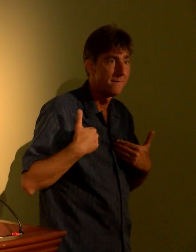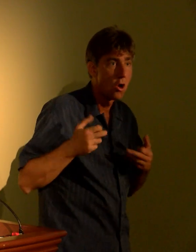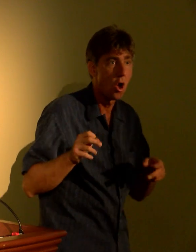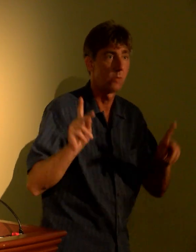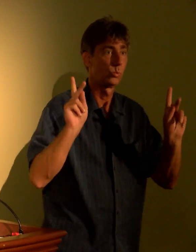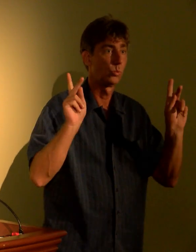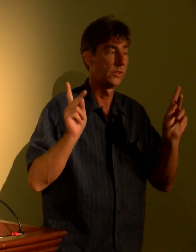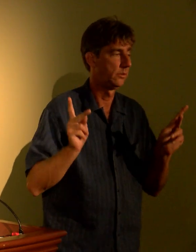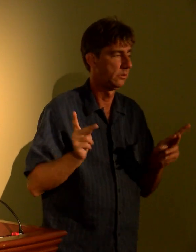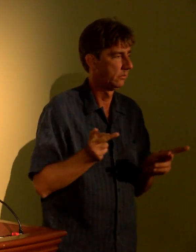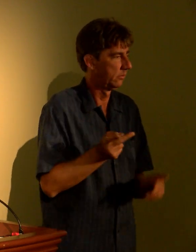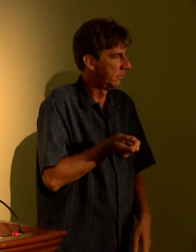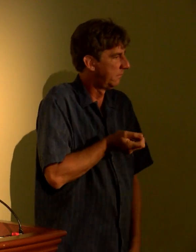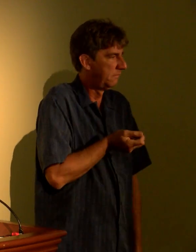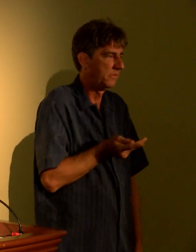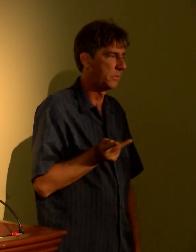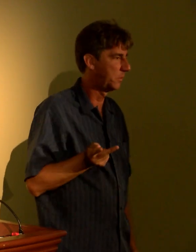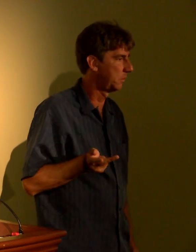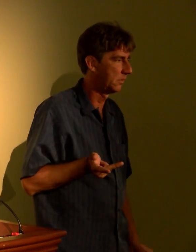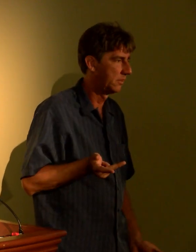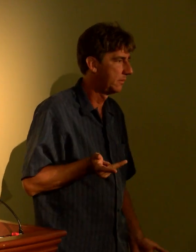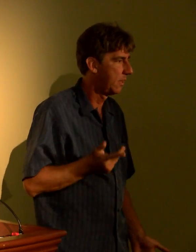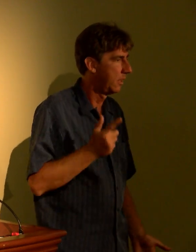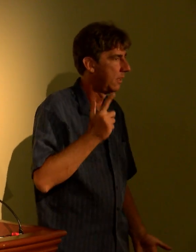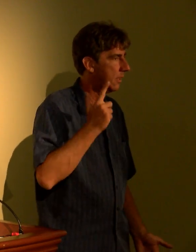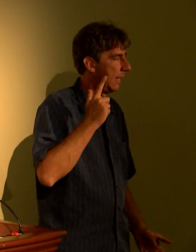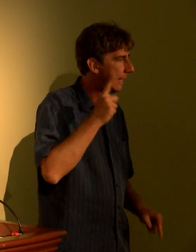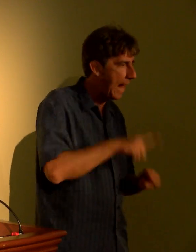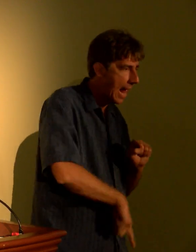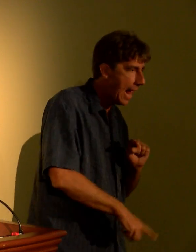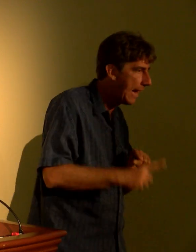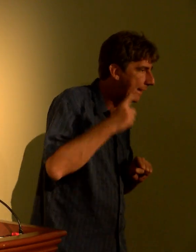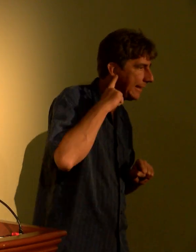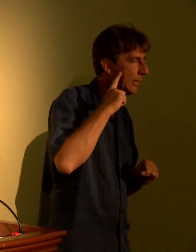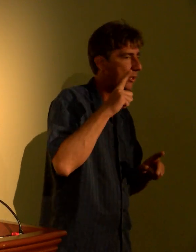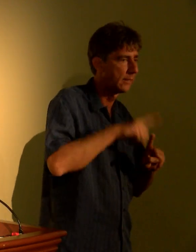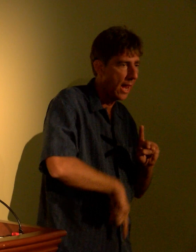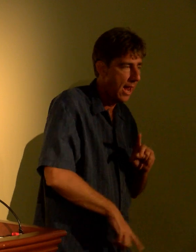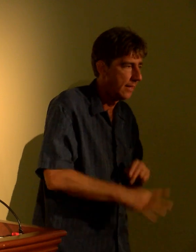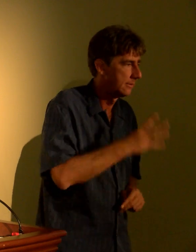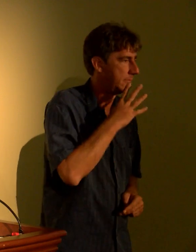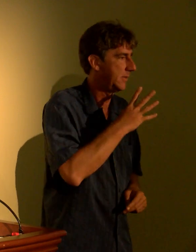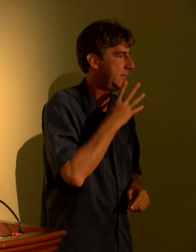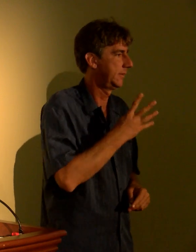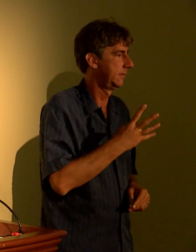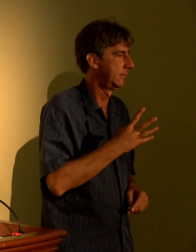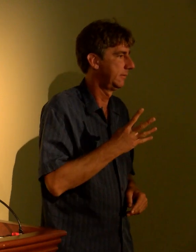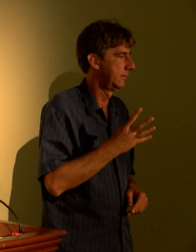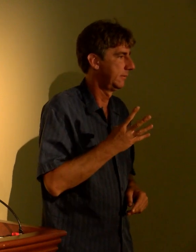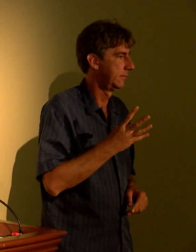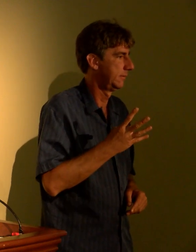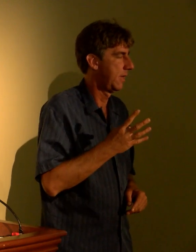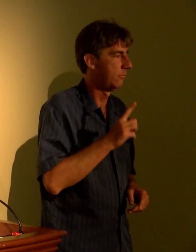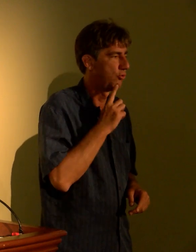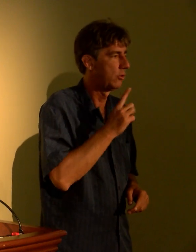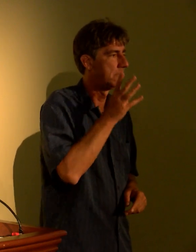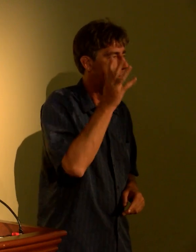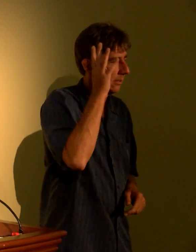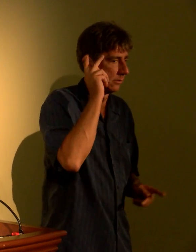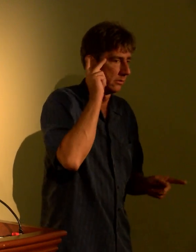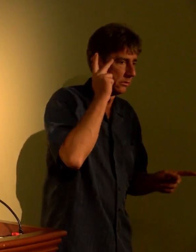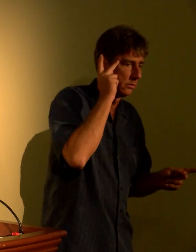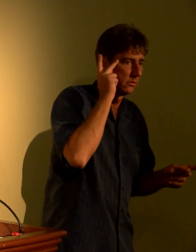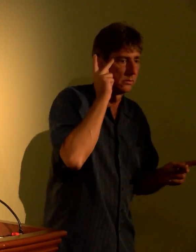for someone born without the ability to hear and speak. They must have wondered day and night what